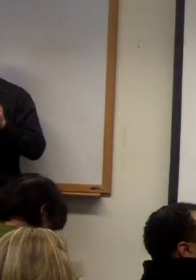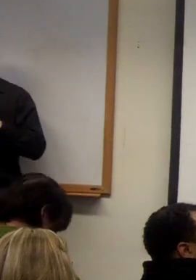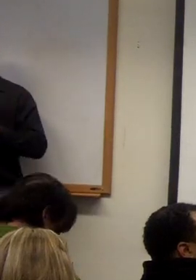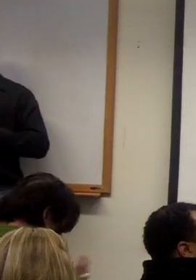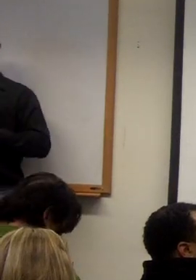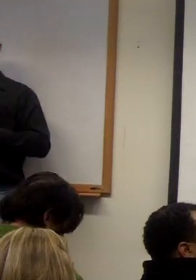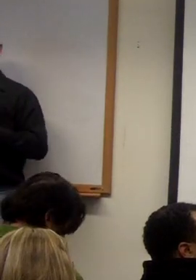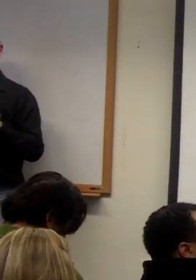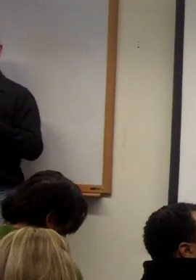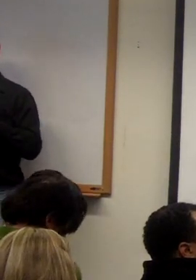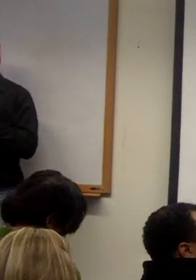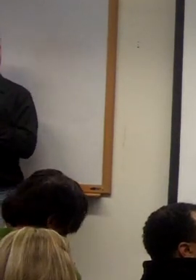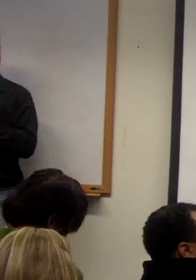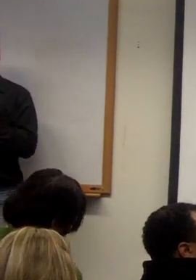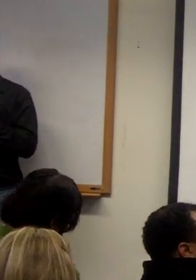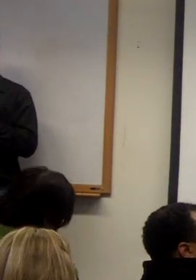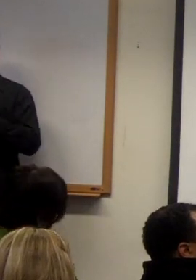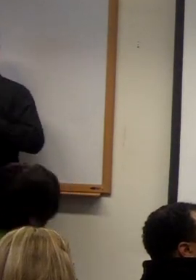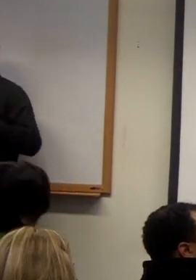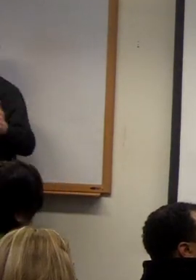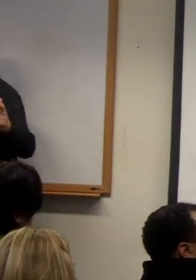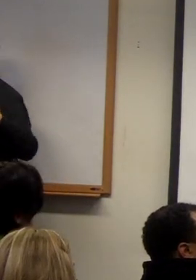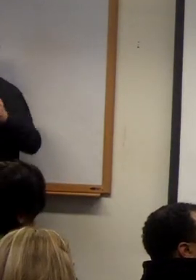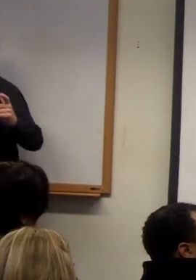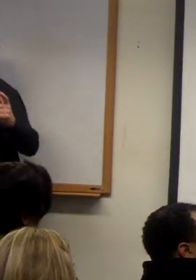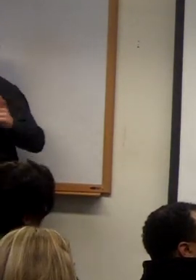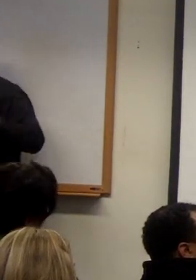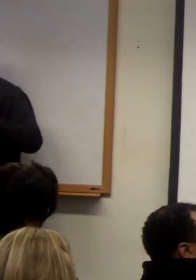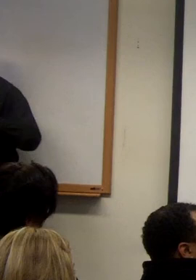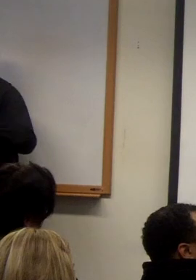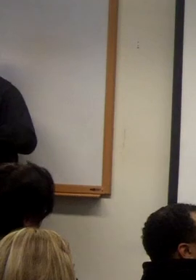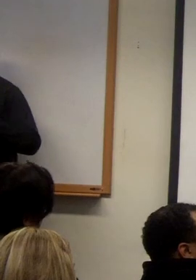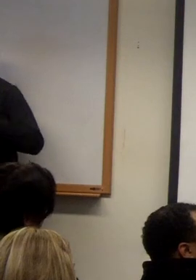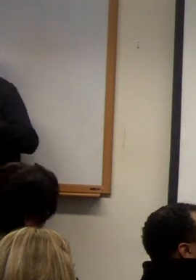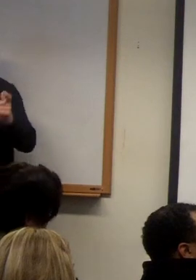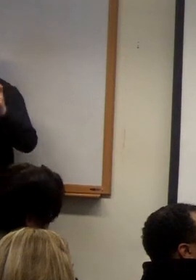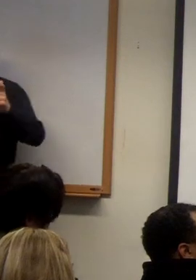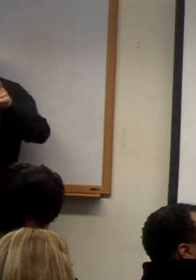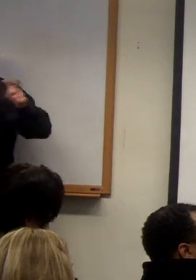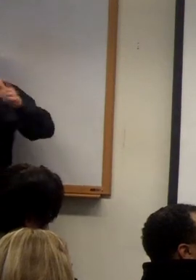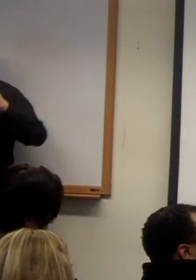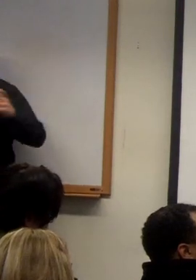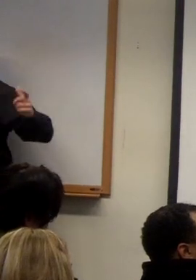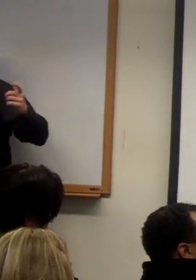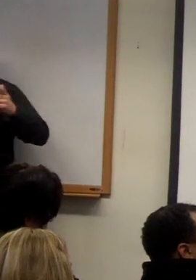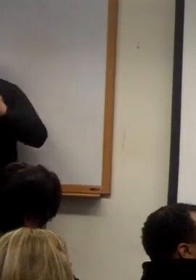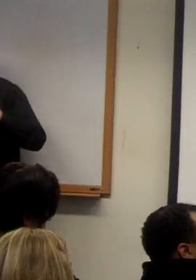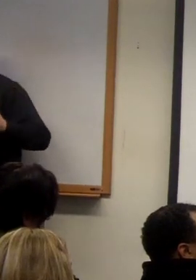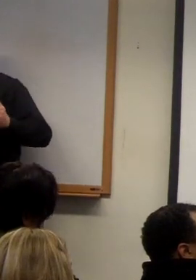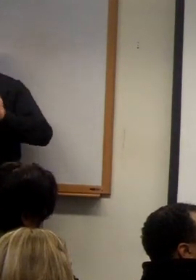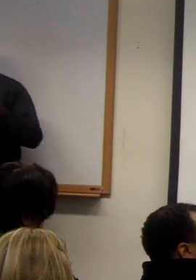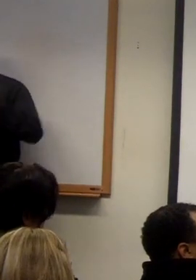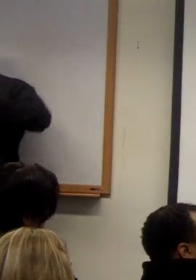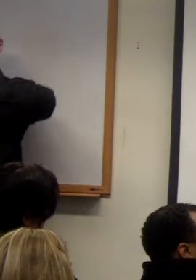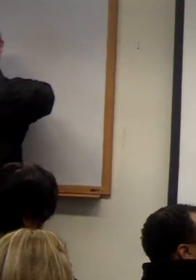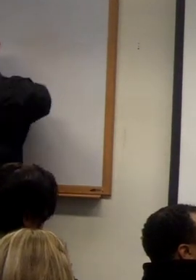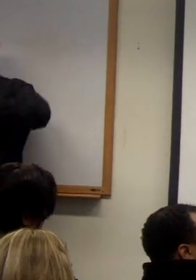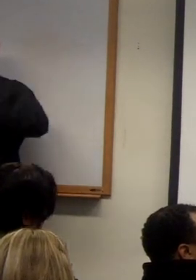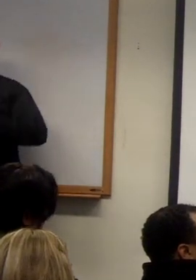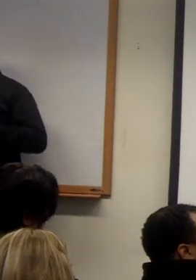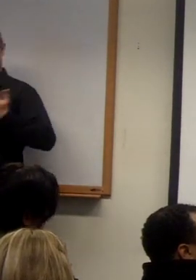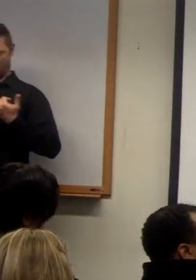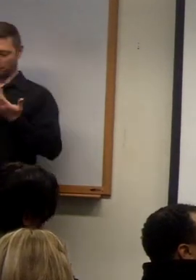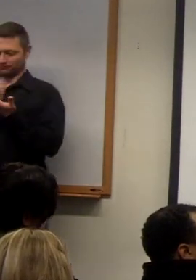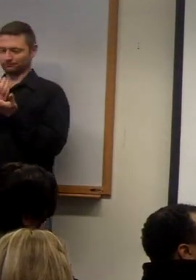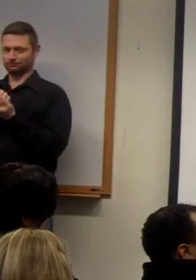know, we just keep getting bigger and bigger guns, and we think we're safer? We're getting bigger and bigger guns, and we think we're